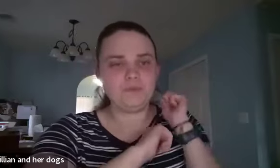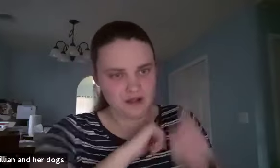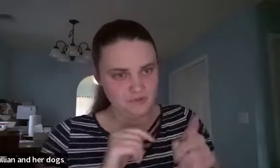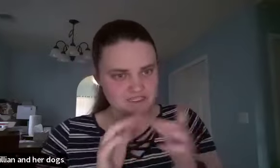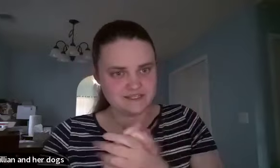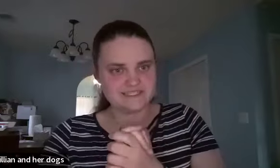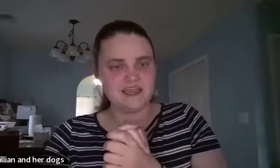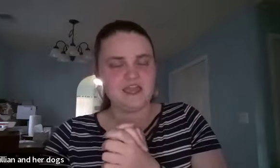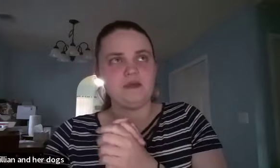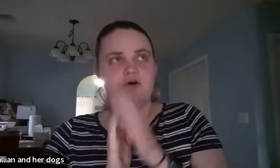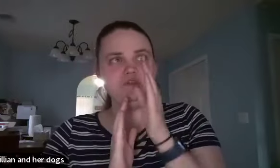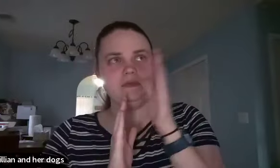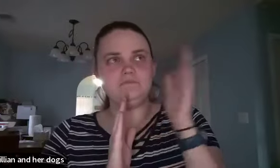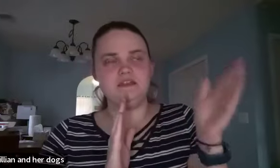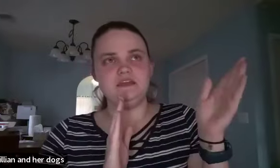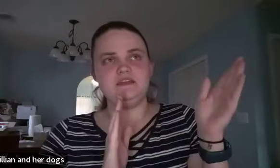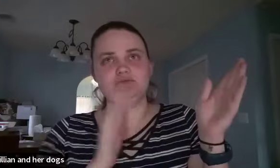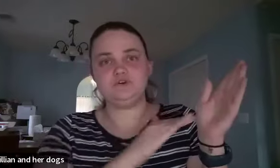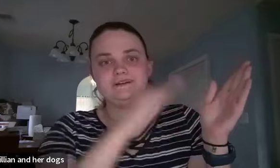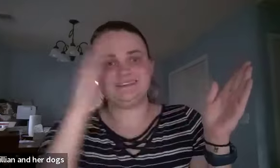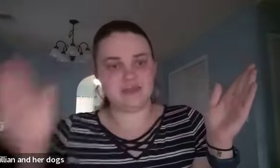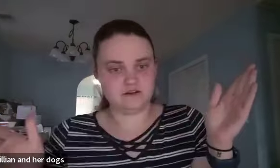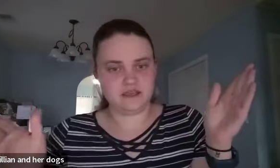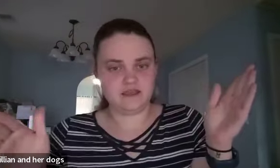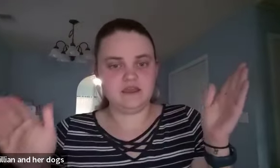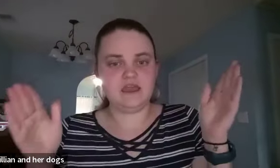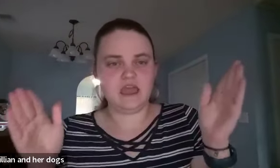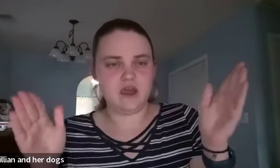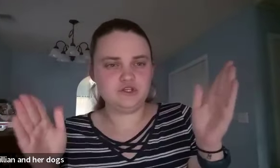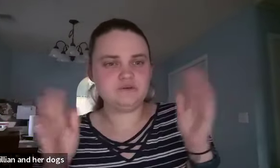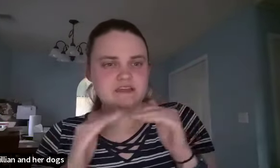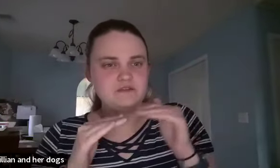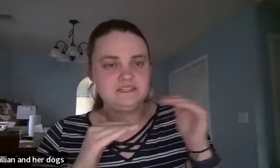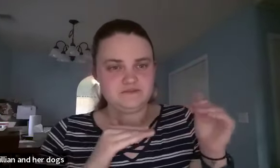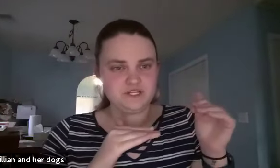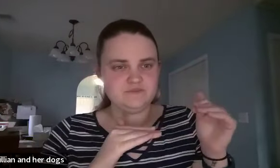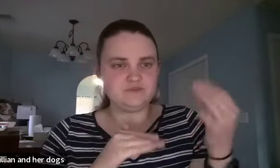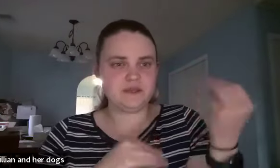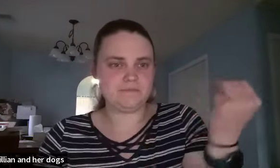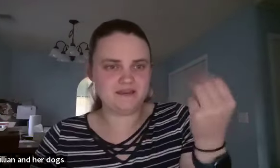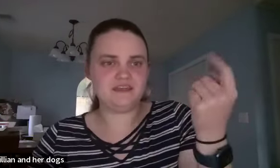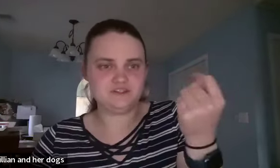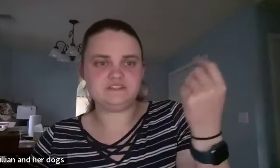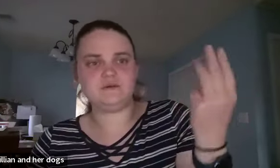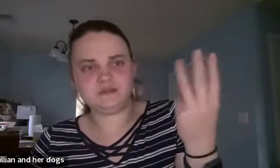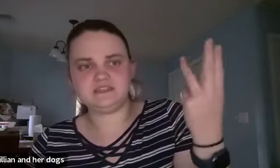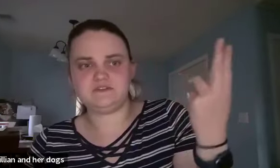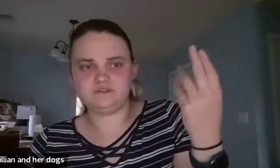But what I was gonna say about the Monday through Saturday, how you would tell the difference between Monday, Tuesday, Wednesday,